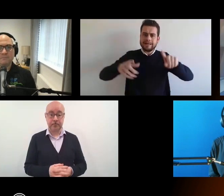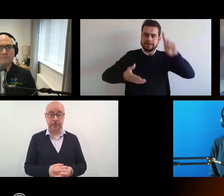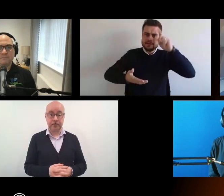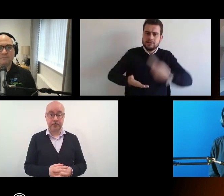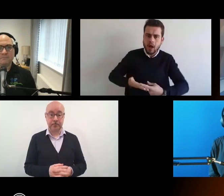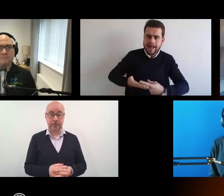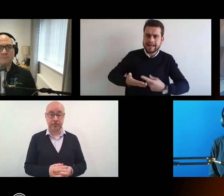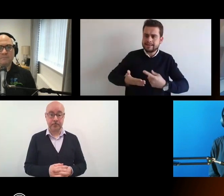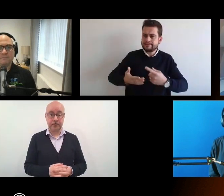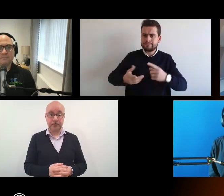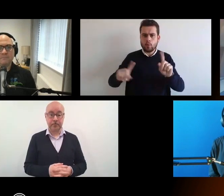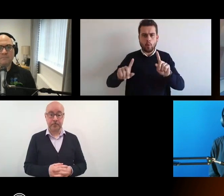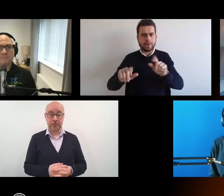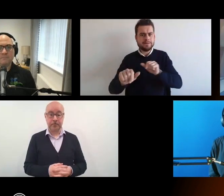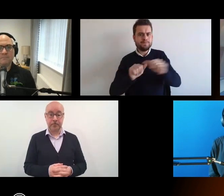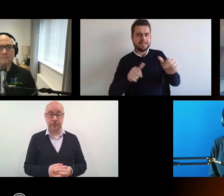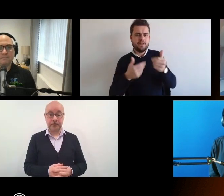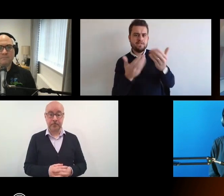often,